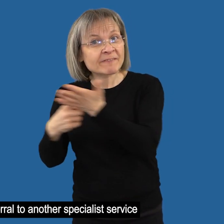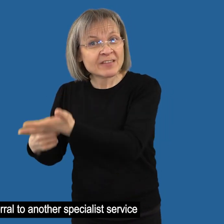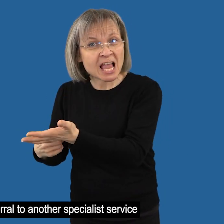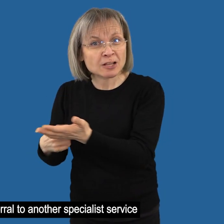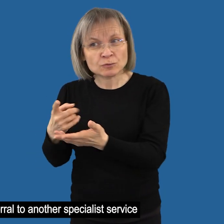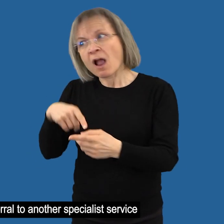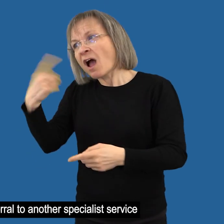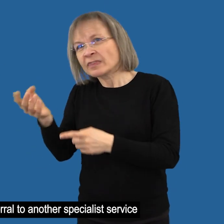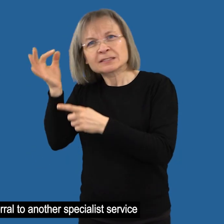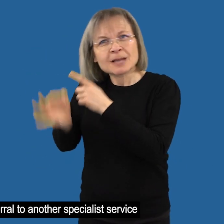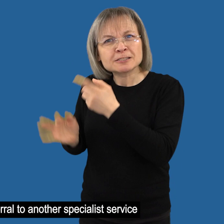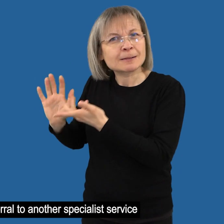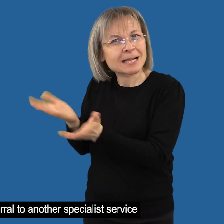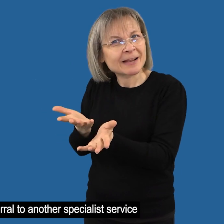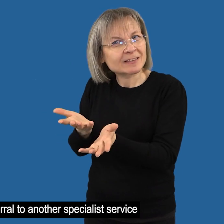specialist service.